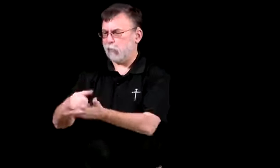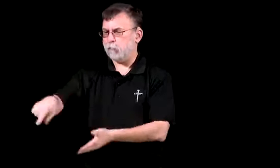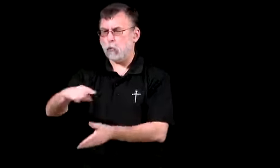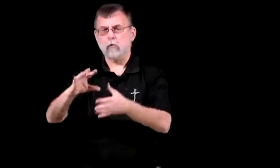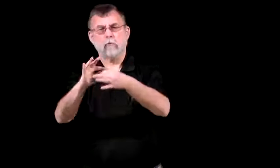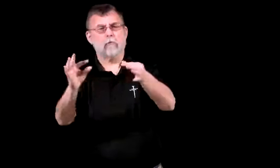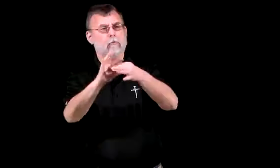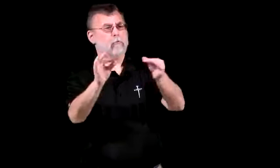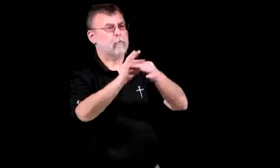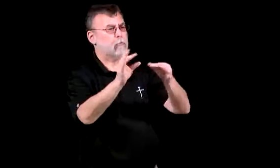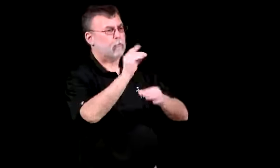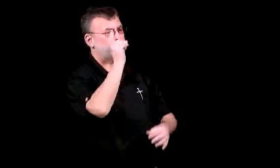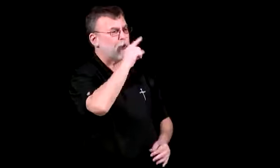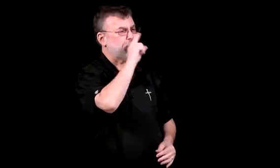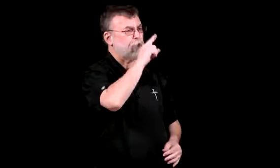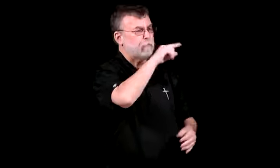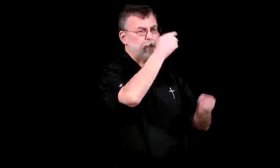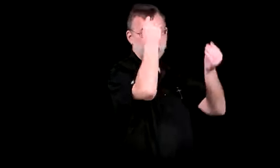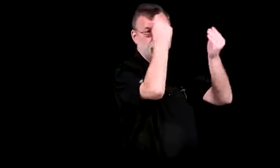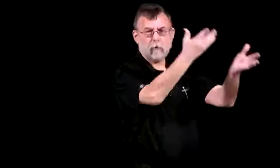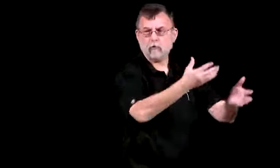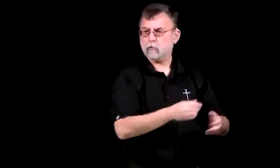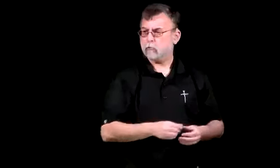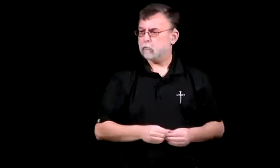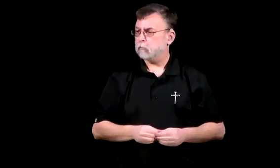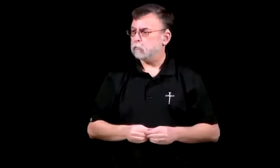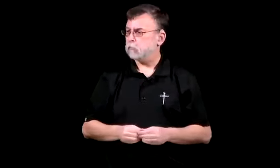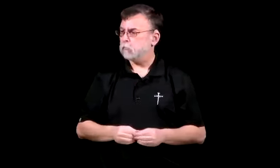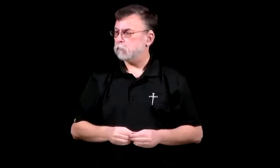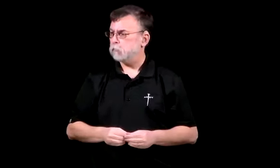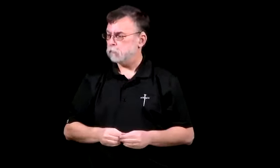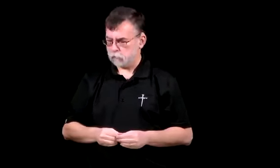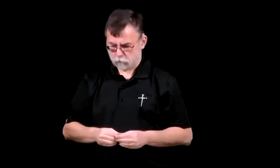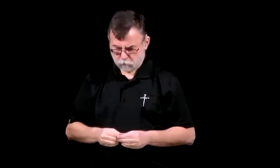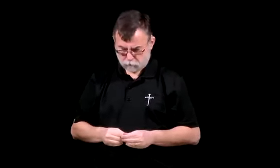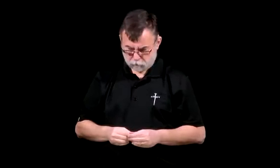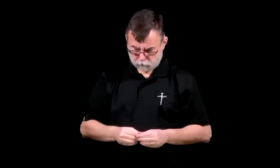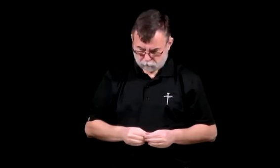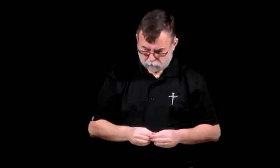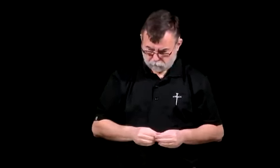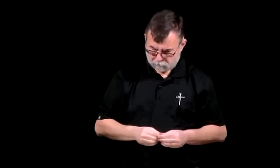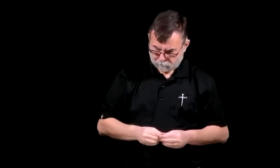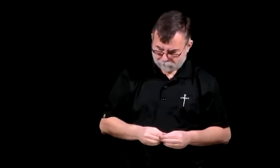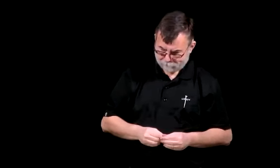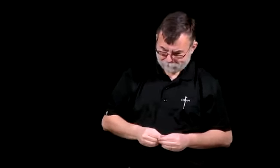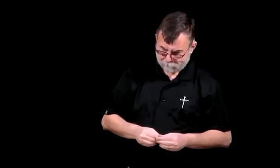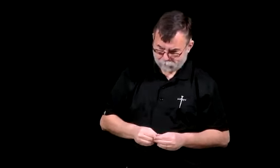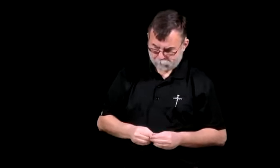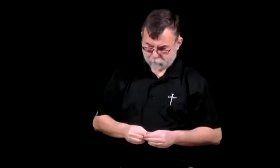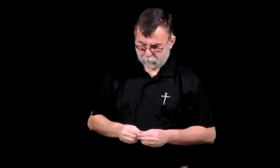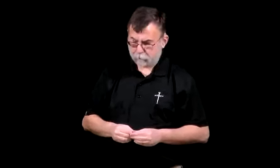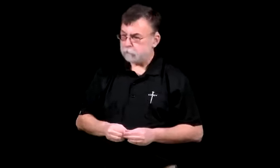he destroyed, and he stopped them from spreading false messages or rumors or false teachings.